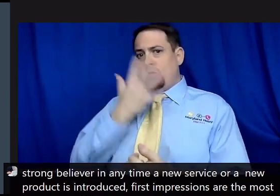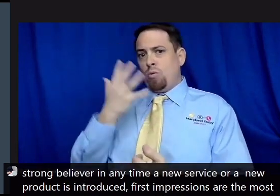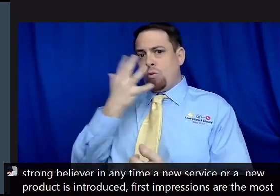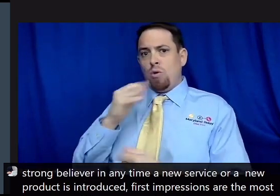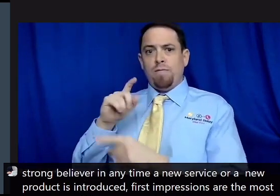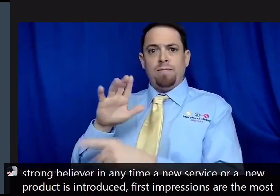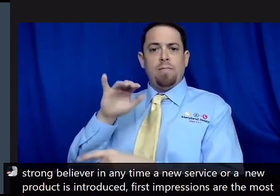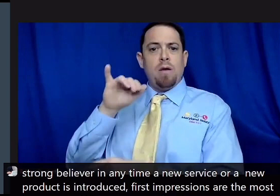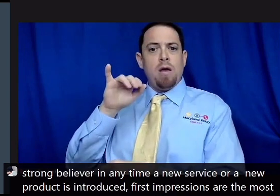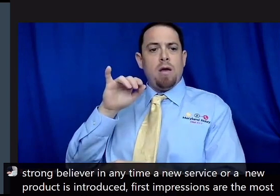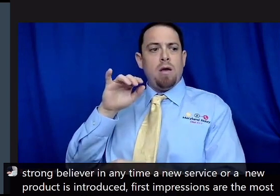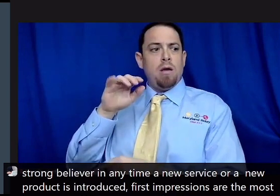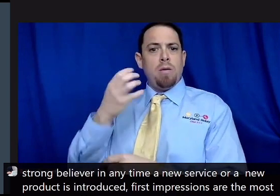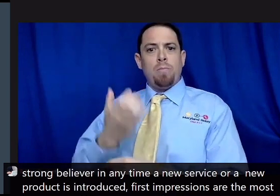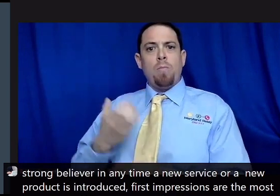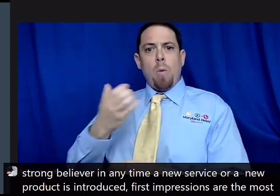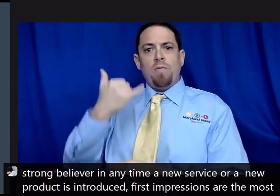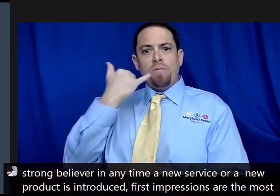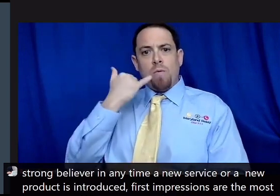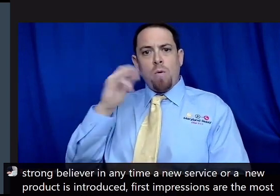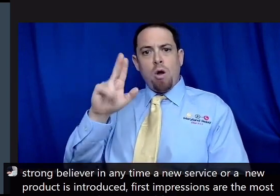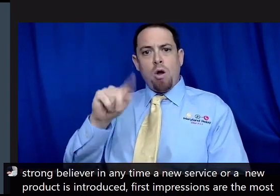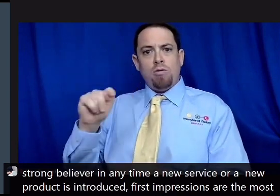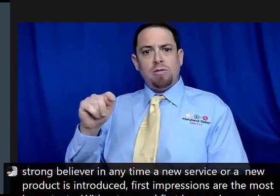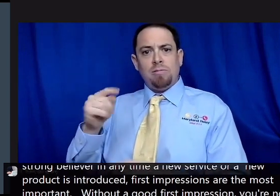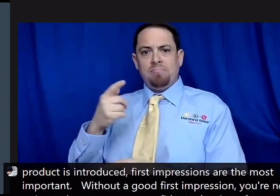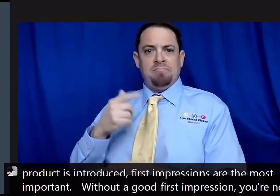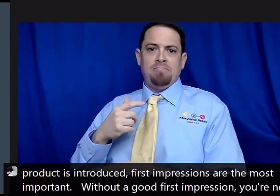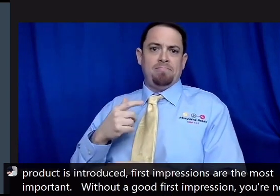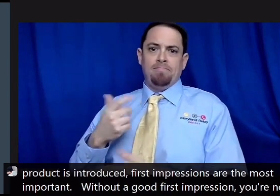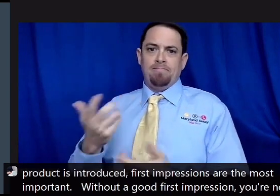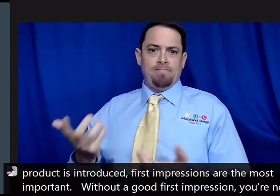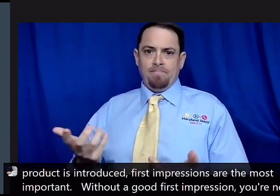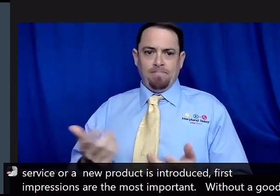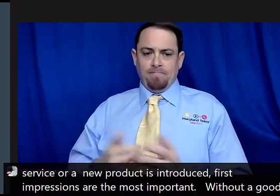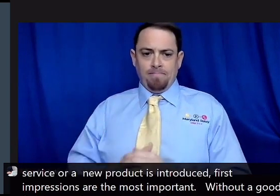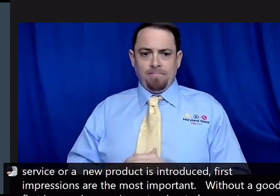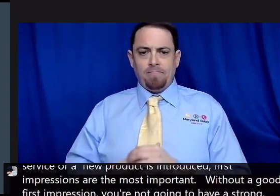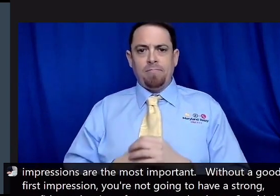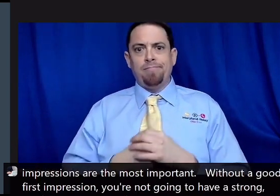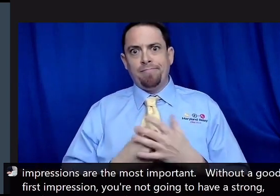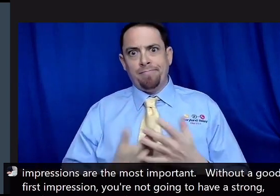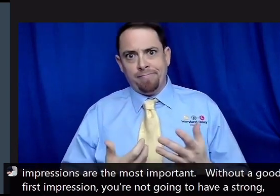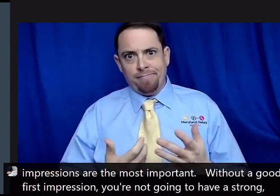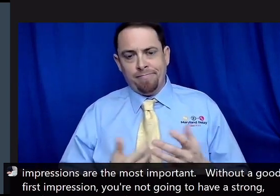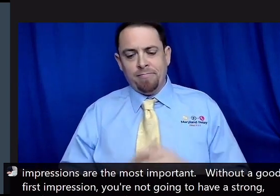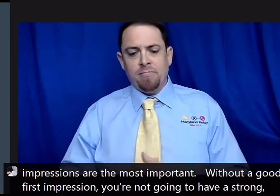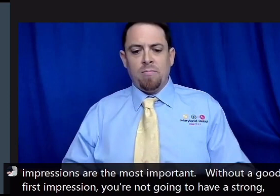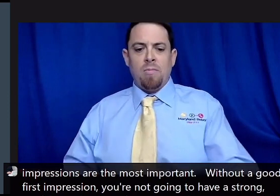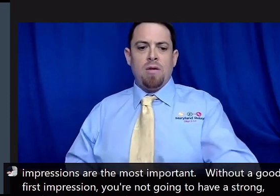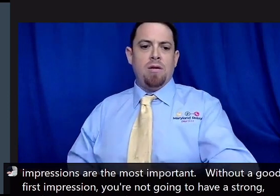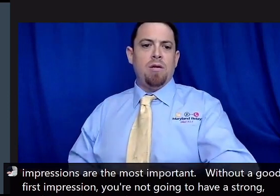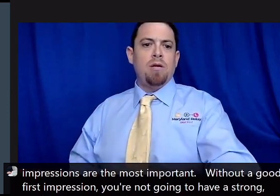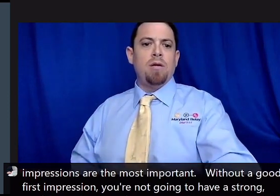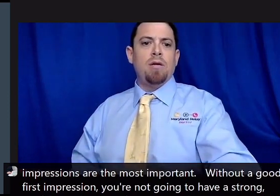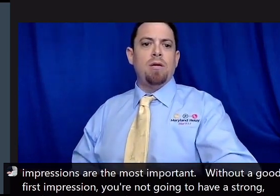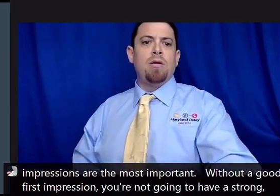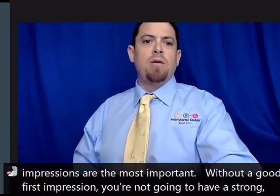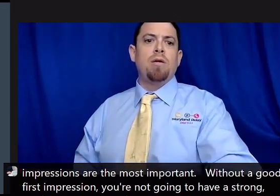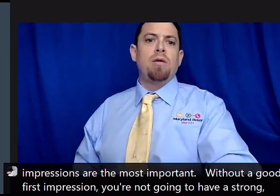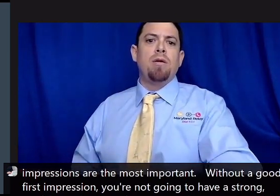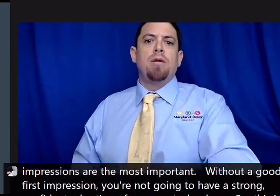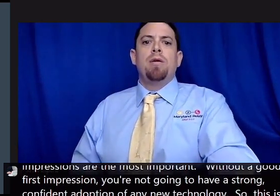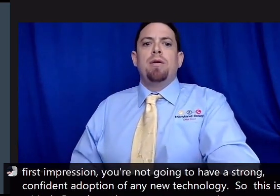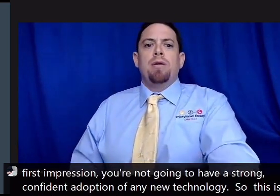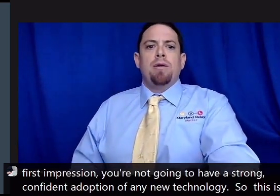critical. And based on the current user experience on a mobile phone with RTT, I don't feel confident in